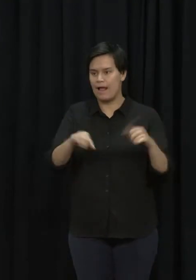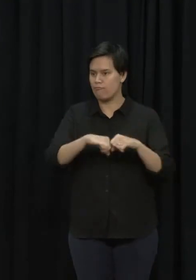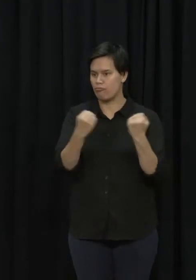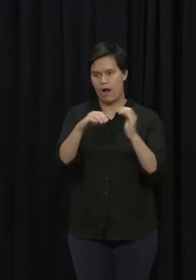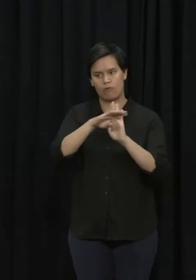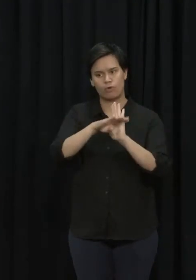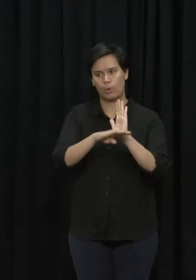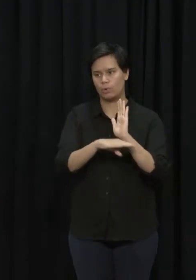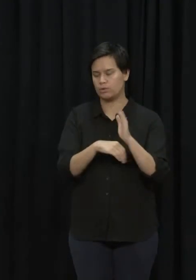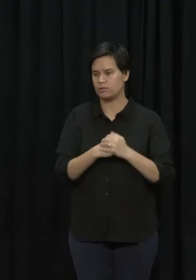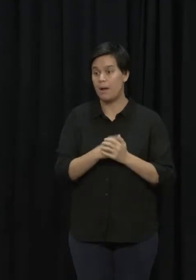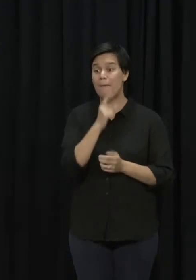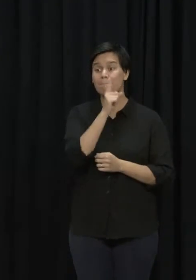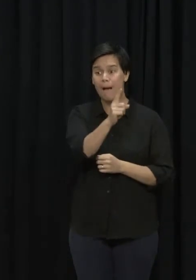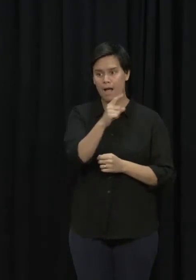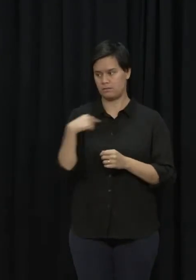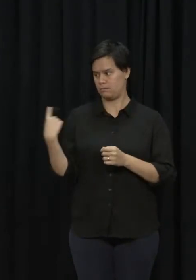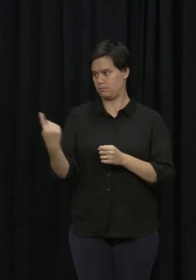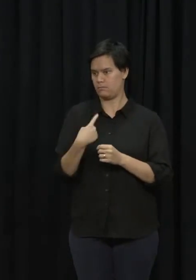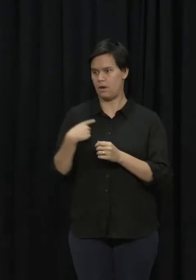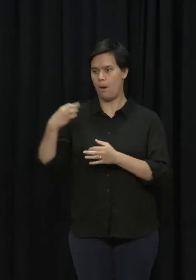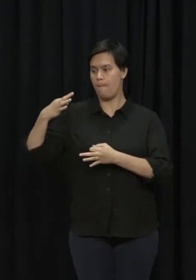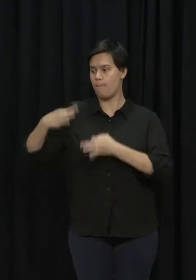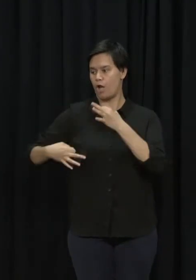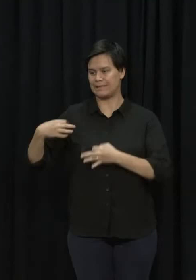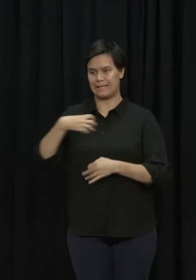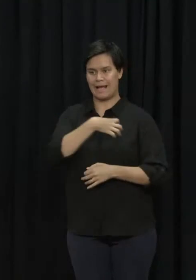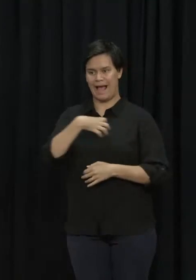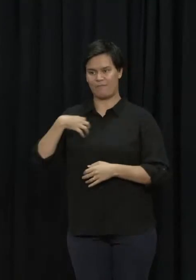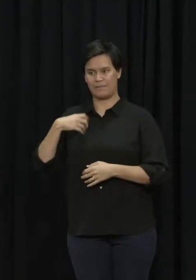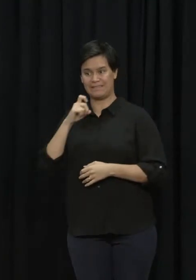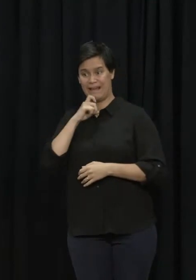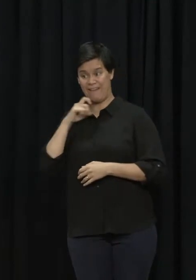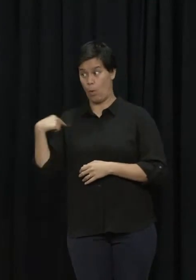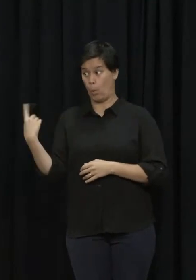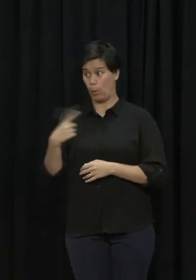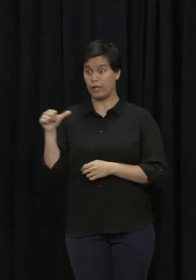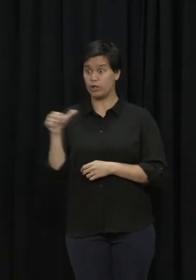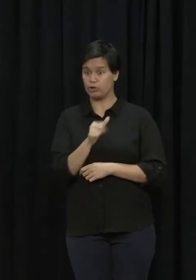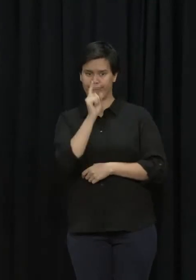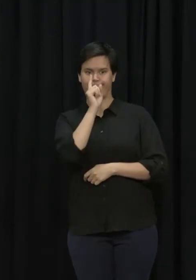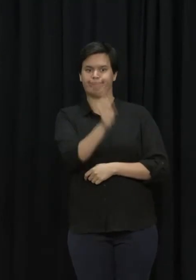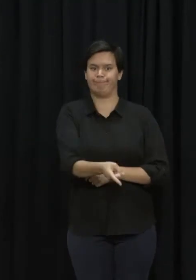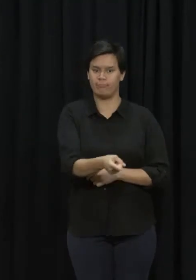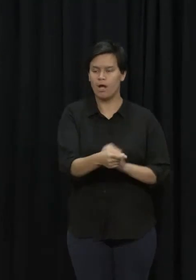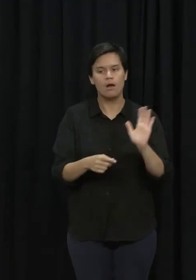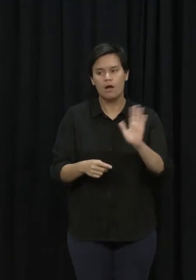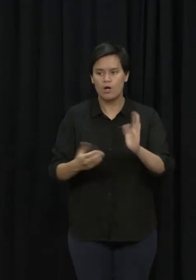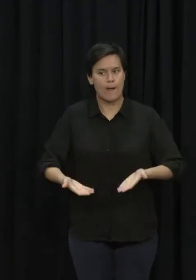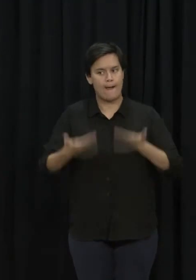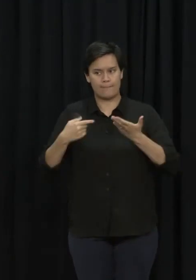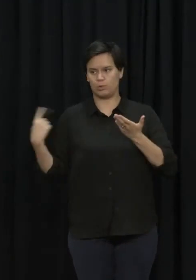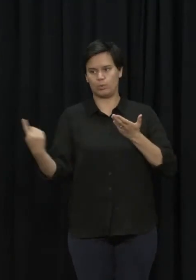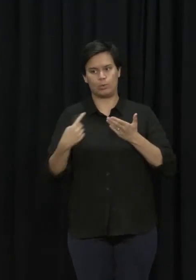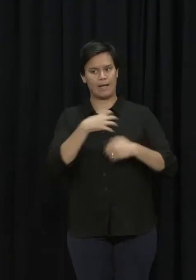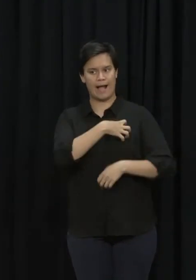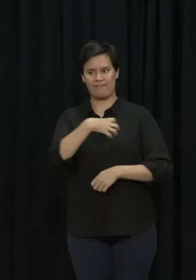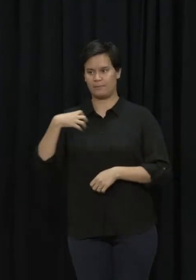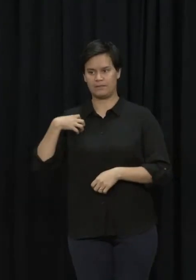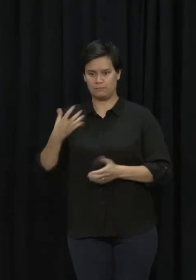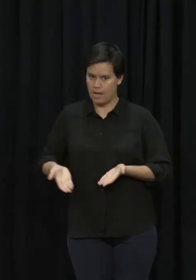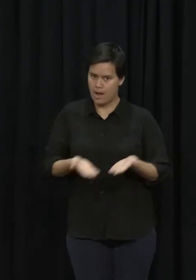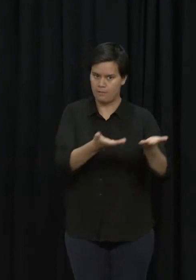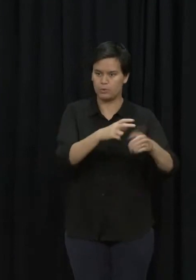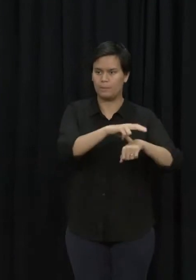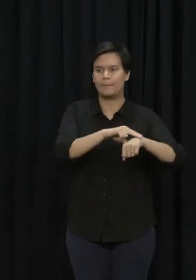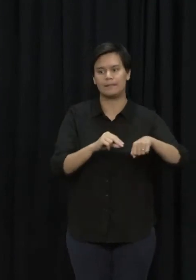made is that politicians aren't the ones that determine enforcement, and that's rightly so. But the provisions exist, so if the question